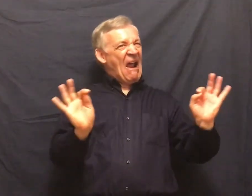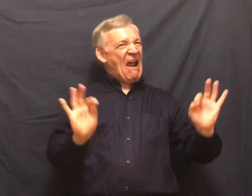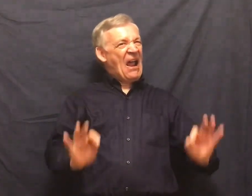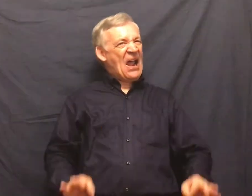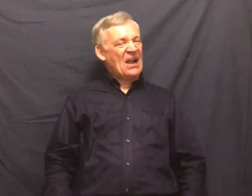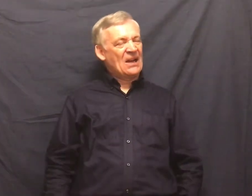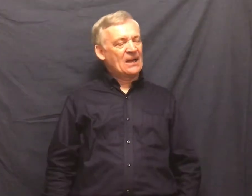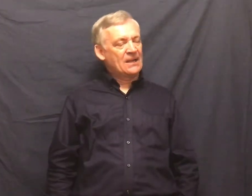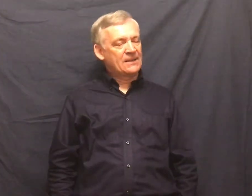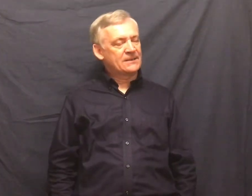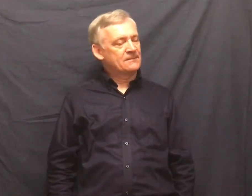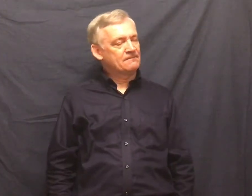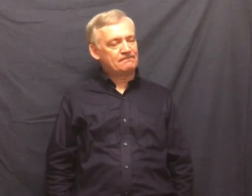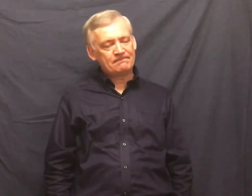No, said George.